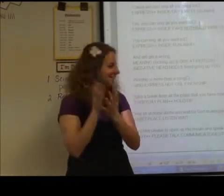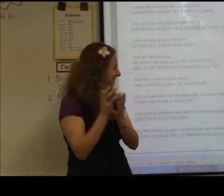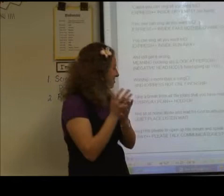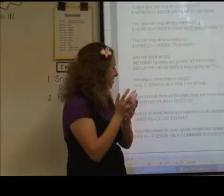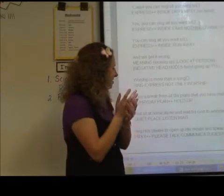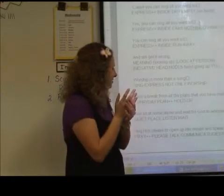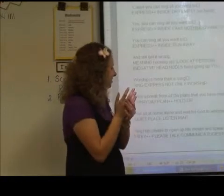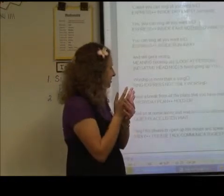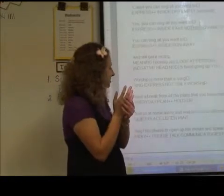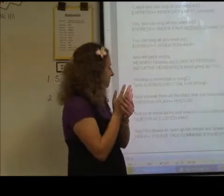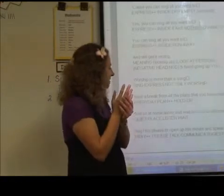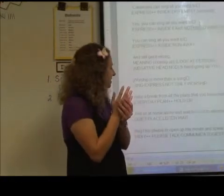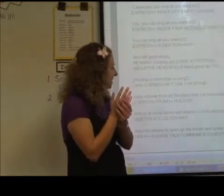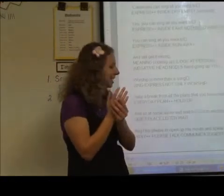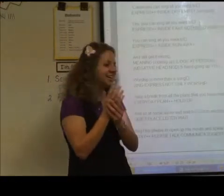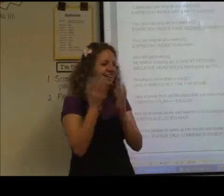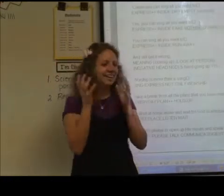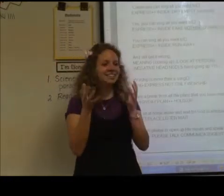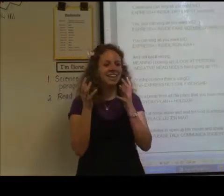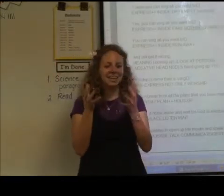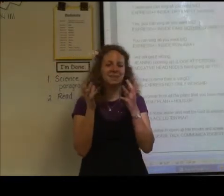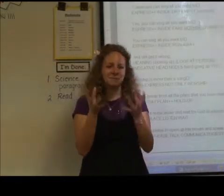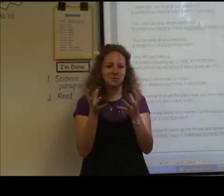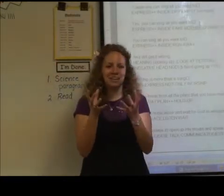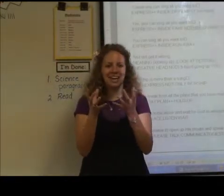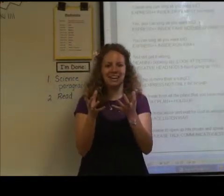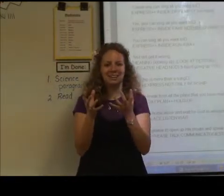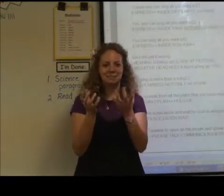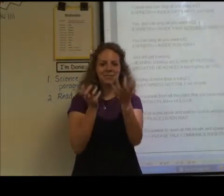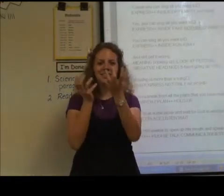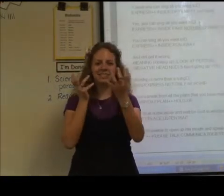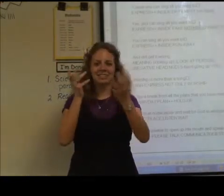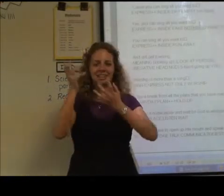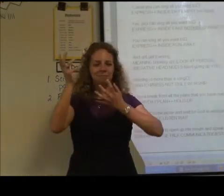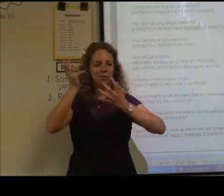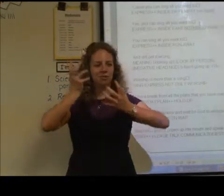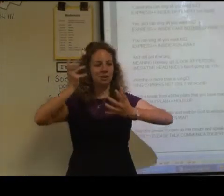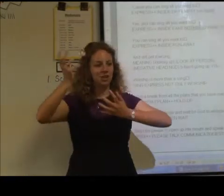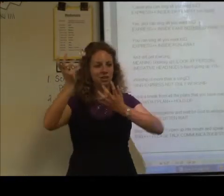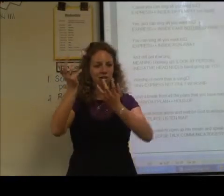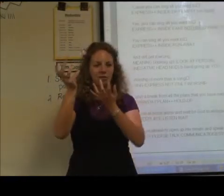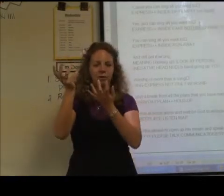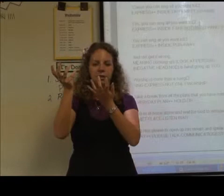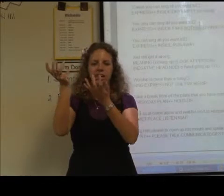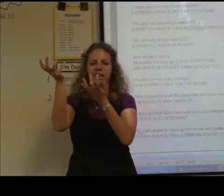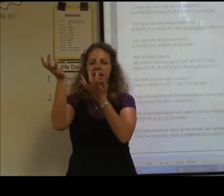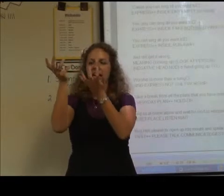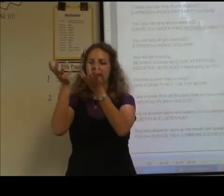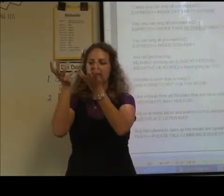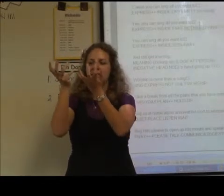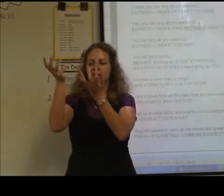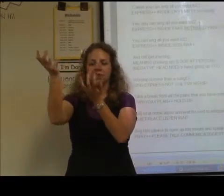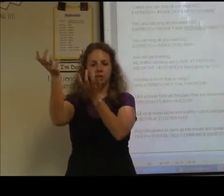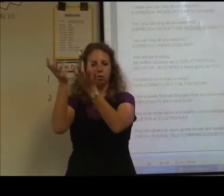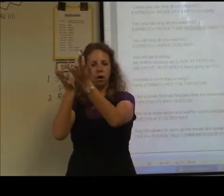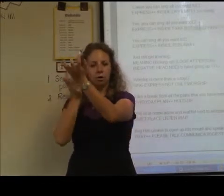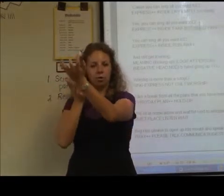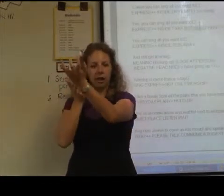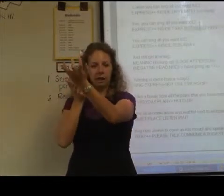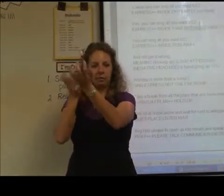I don't know how you do it, but it's like communicate, but this is like more of a gesture for communicate, and it's here. They don't go like